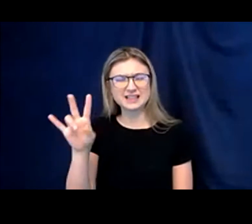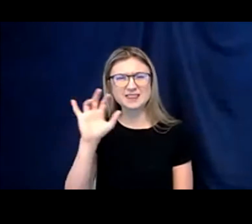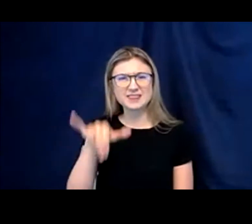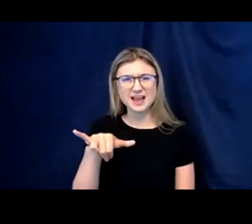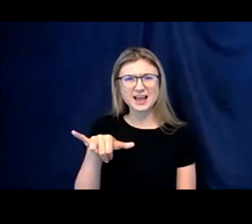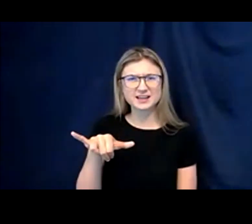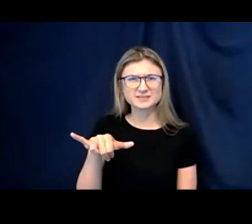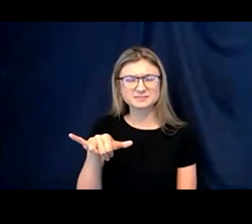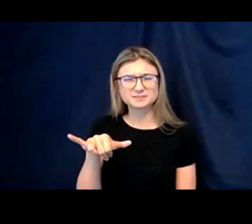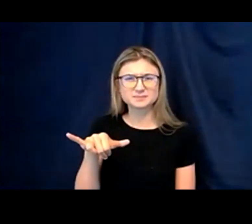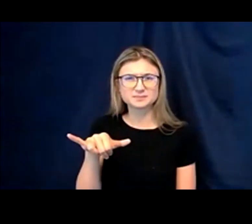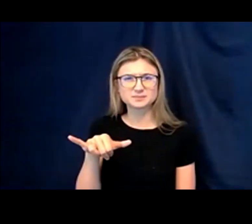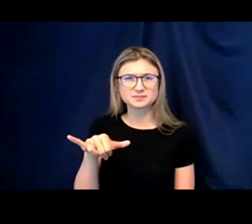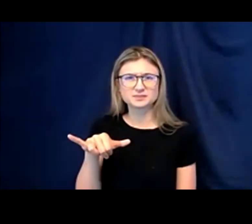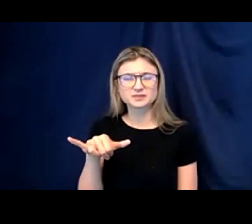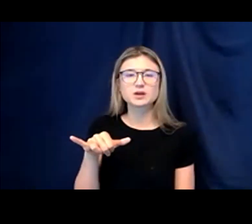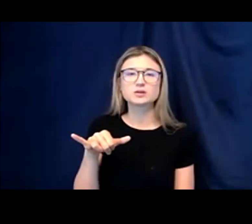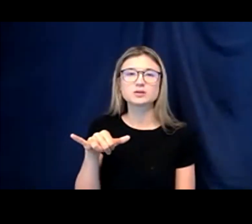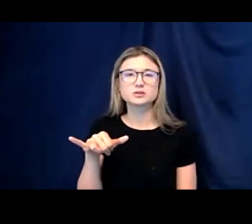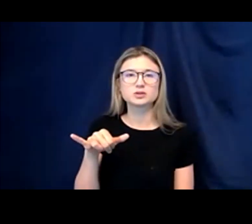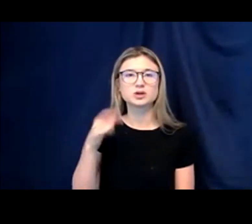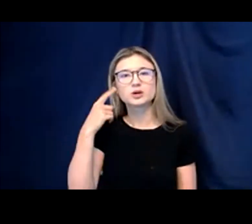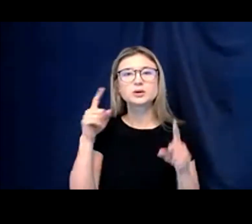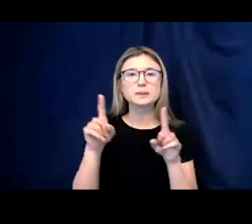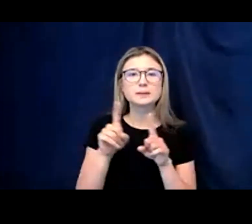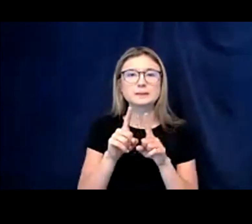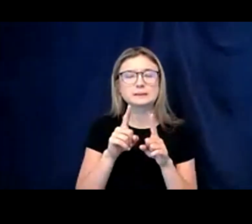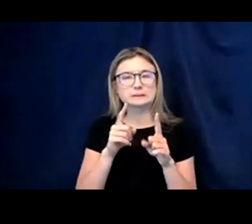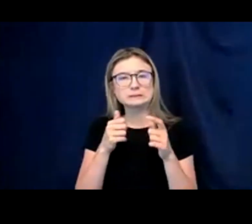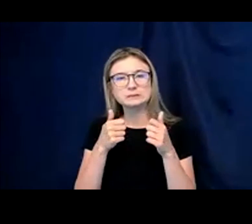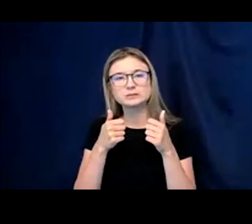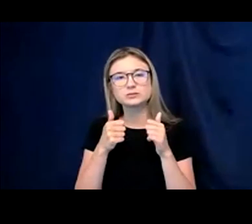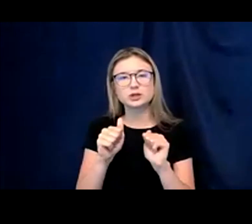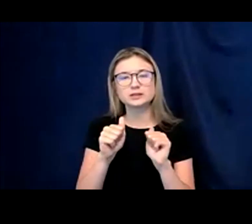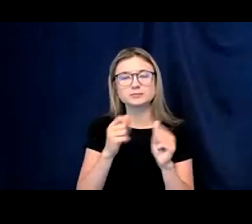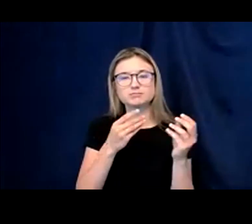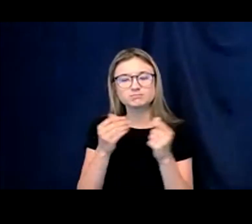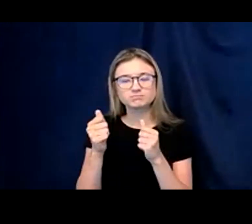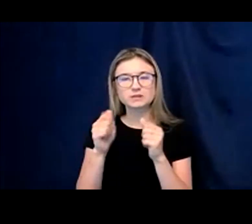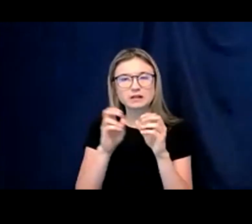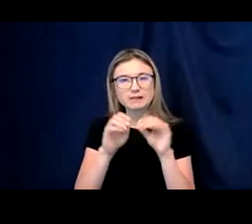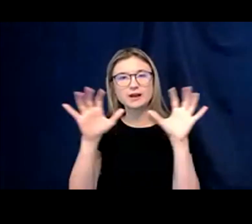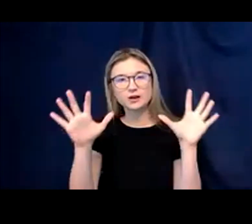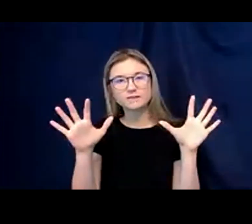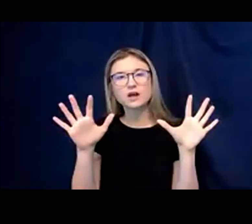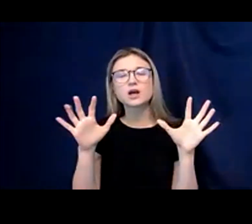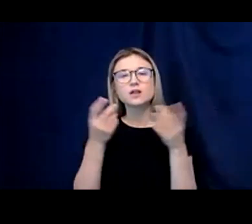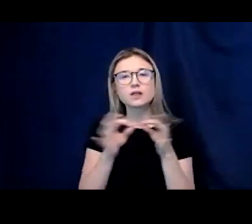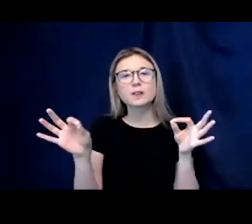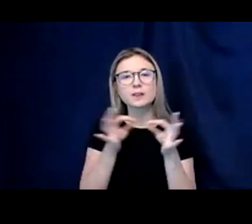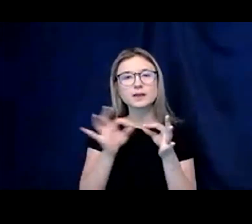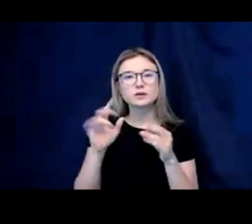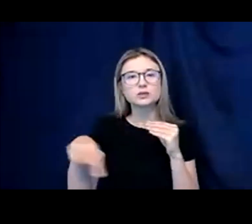the resolution kind of trying to clarify the language around the appropriation for the DD waivers.